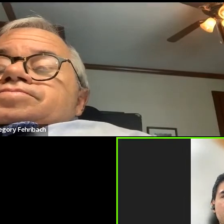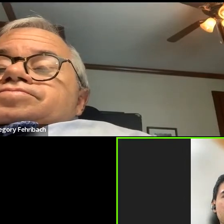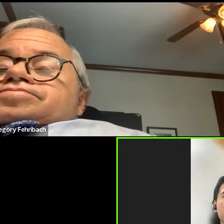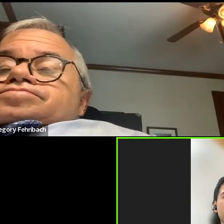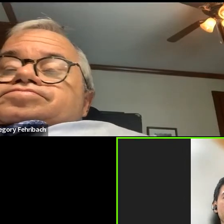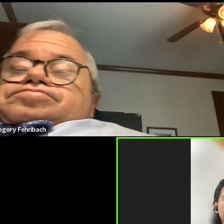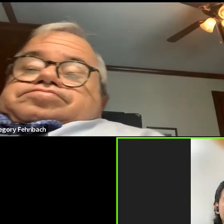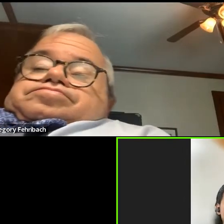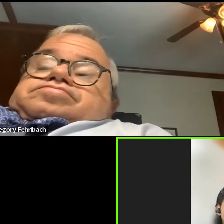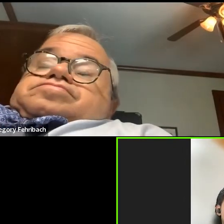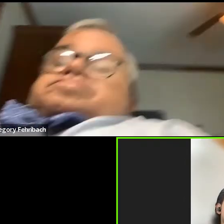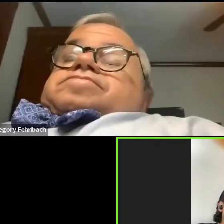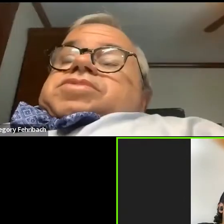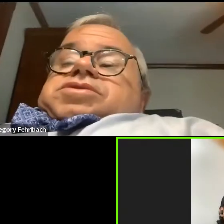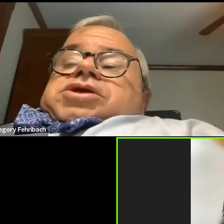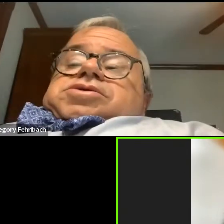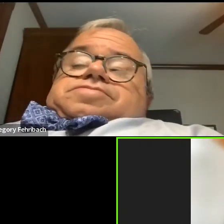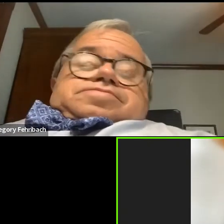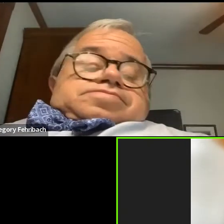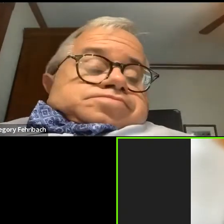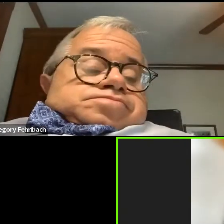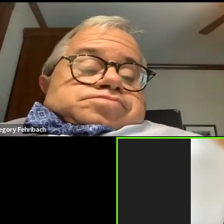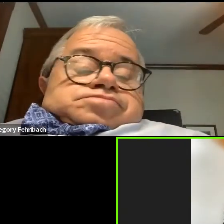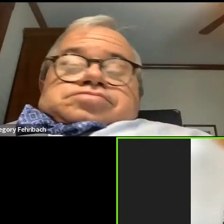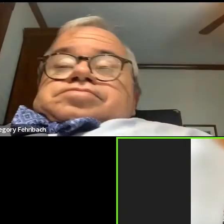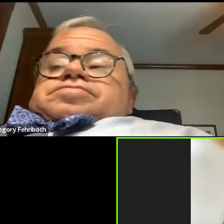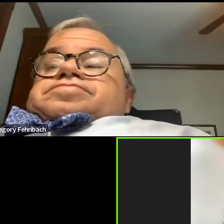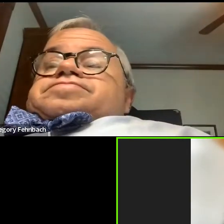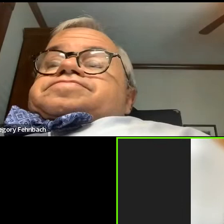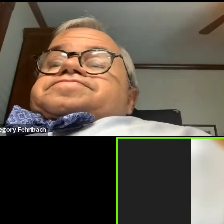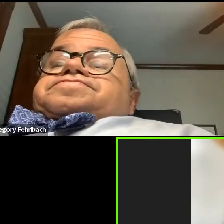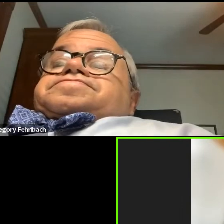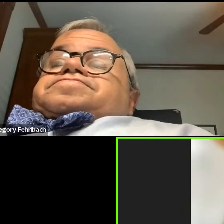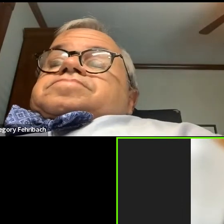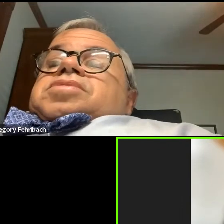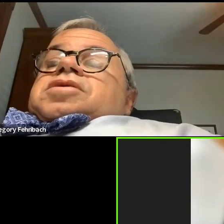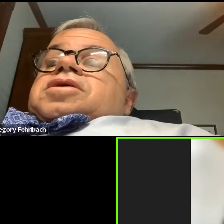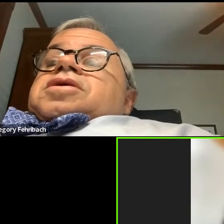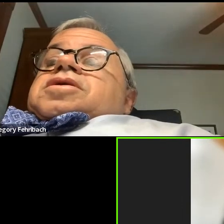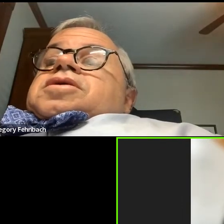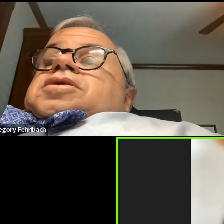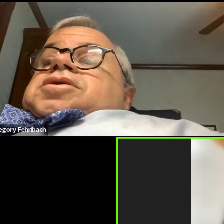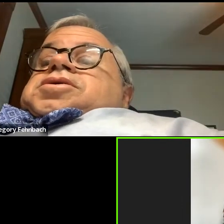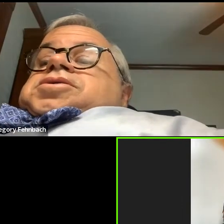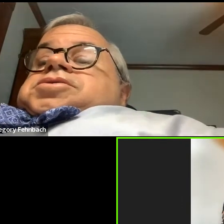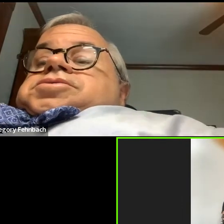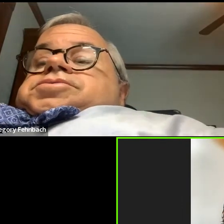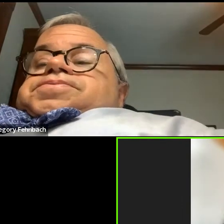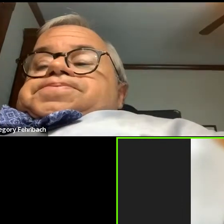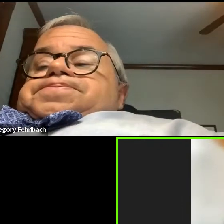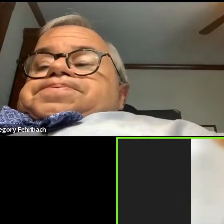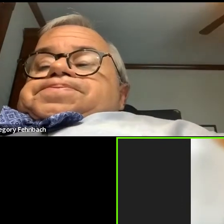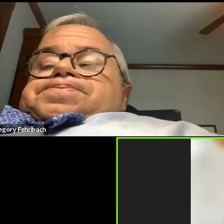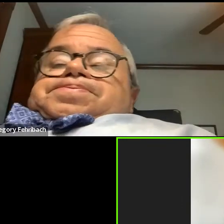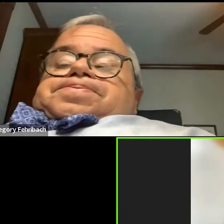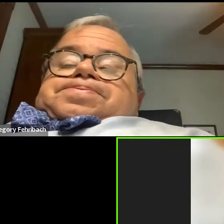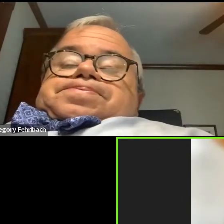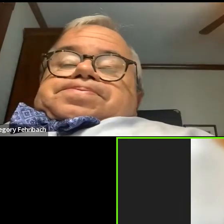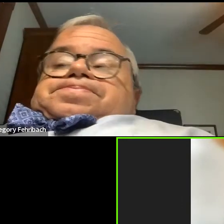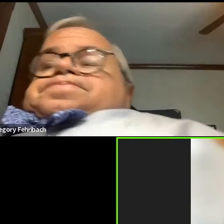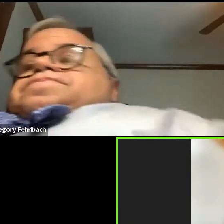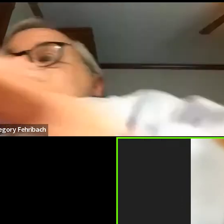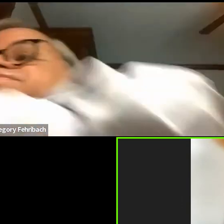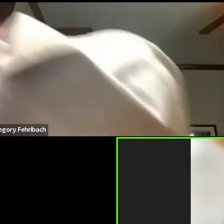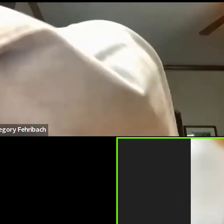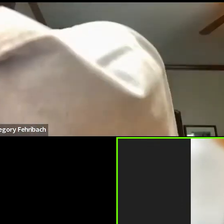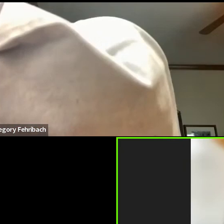Yes, sir. Thank you, Mr. Gregg. Good afternoon, everyone. I'm just going to share a report of the Technical Programs